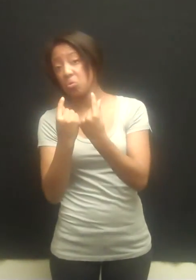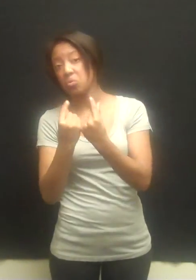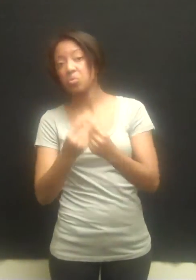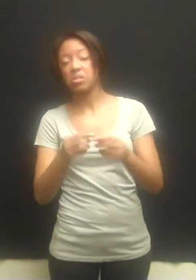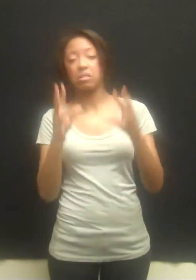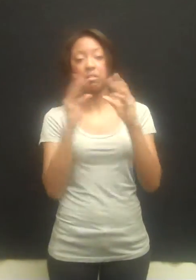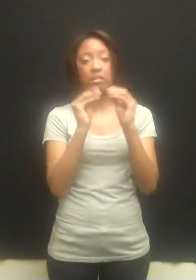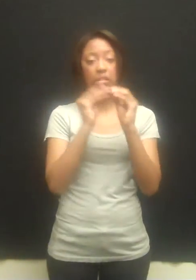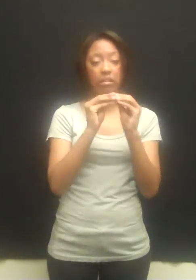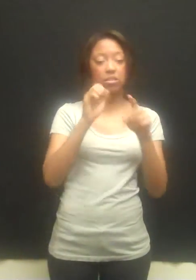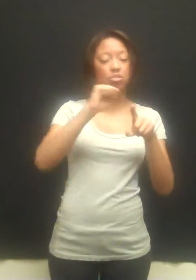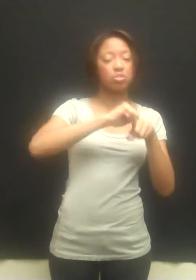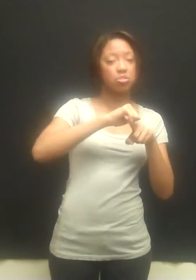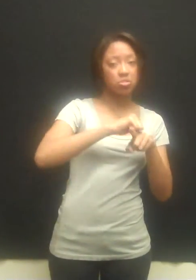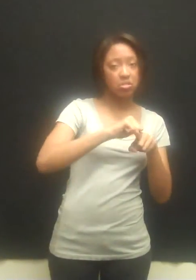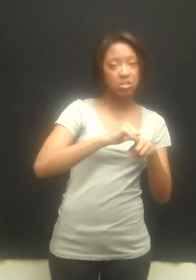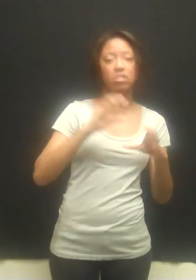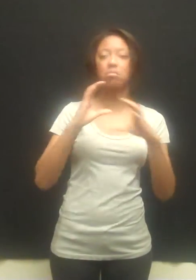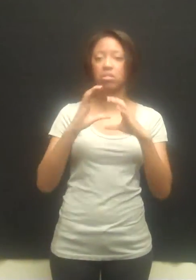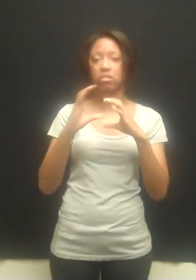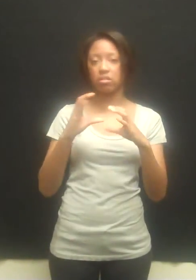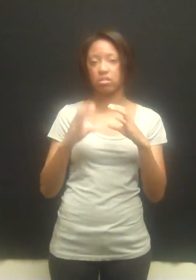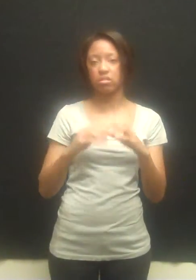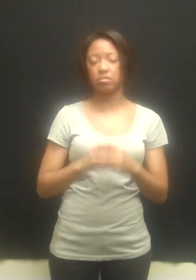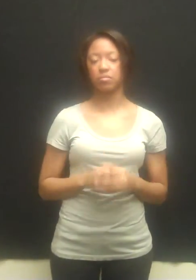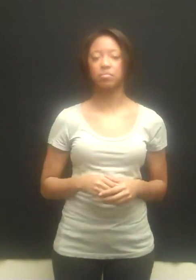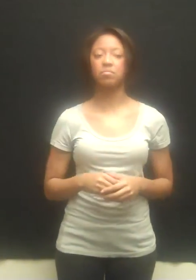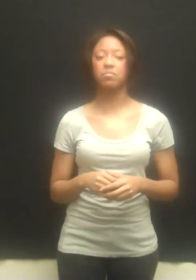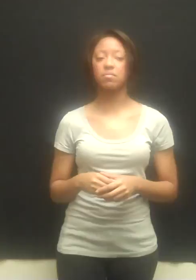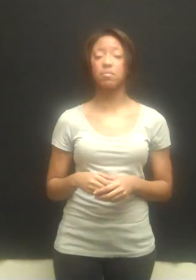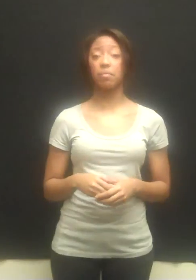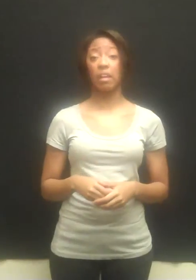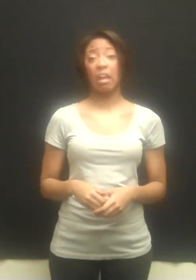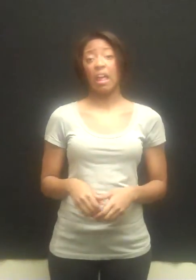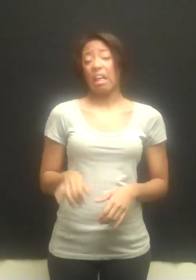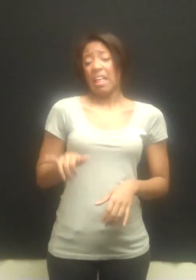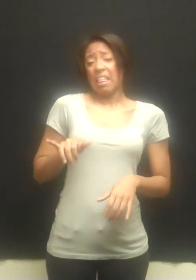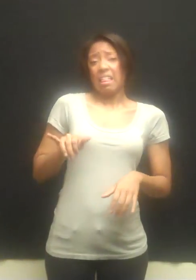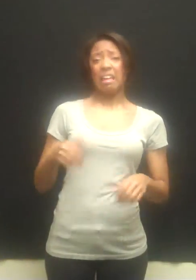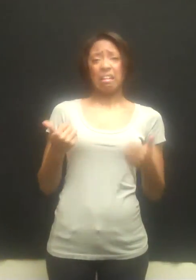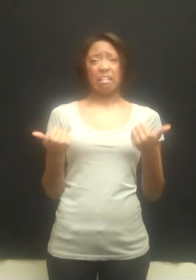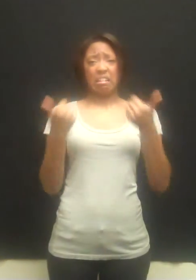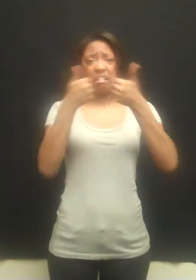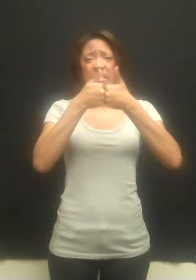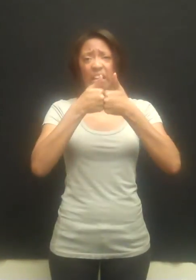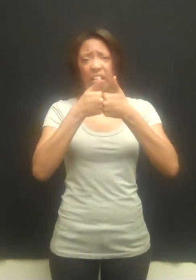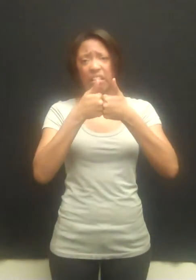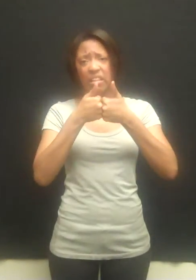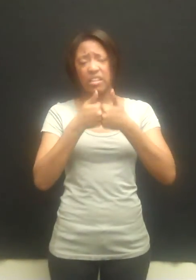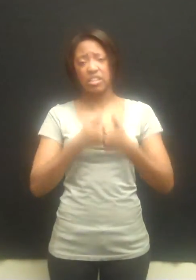This can often be a challenge and requires a combination of technology and knowledge on the part of your coworkers.